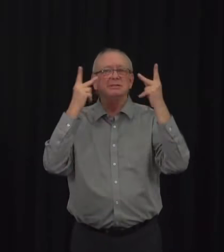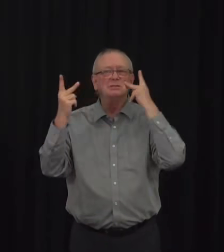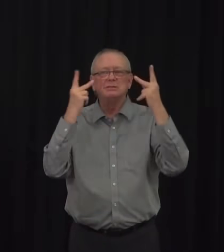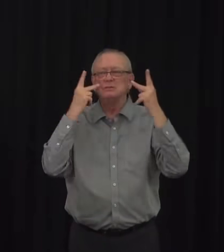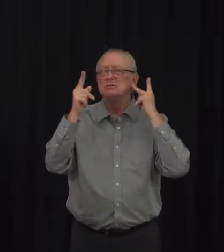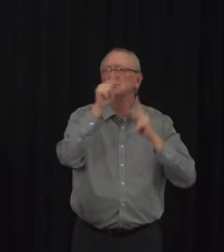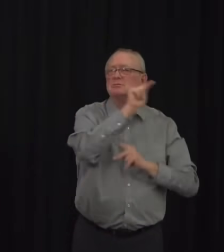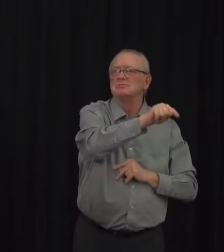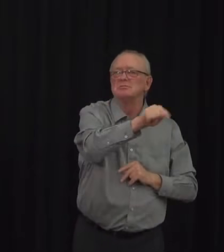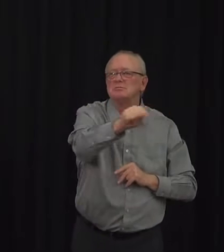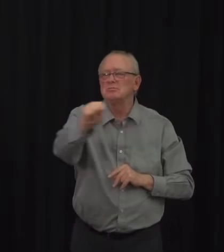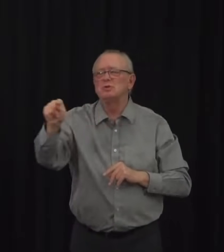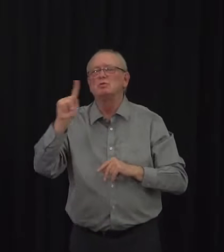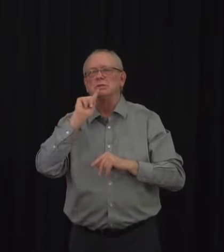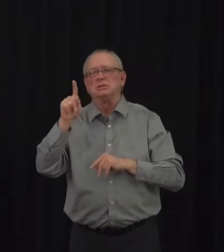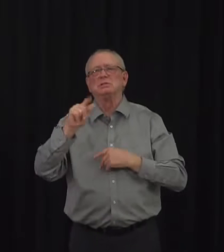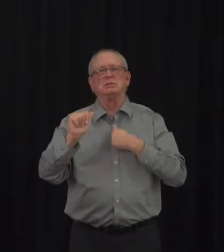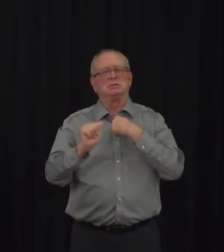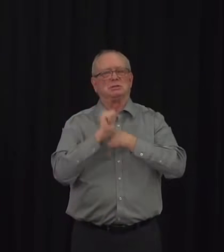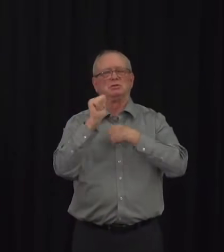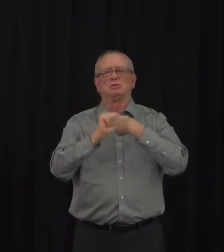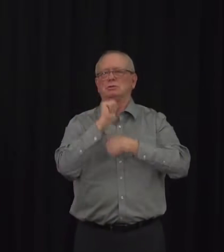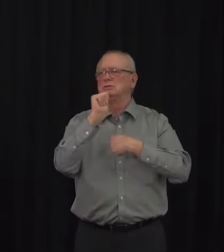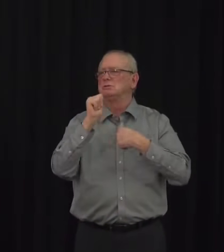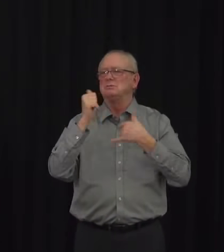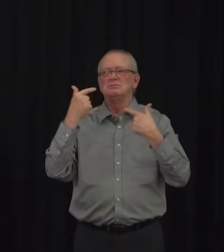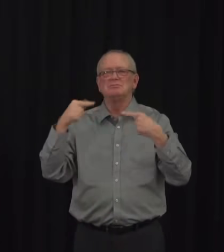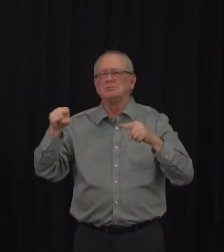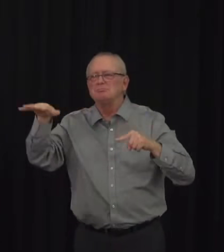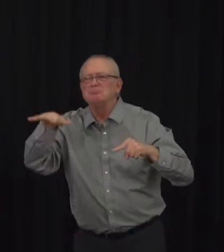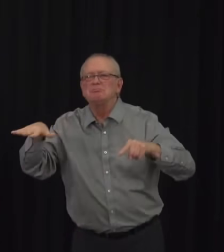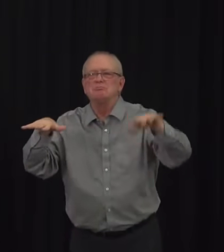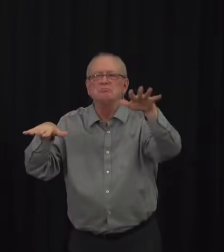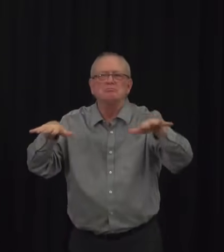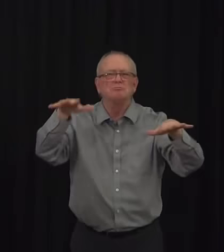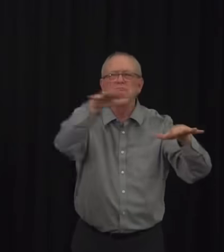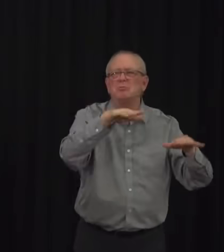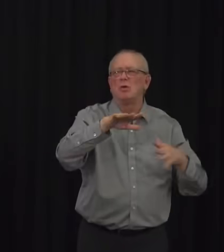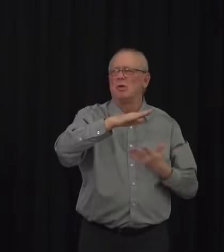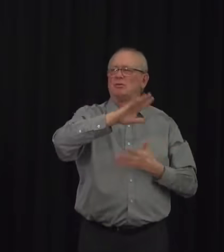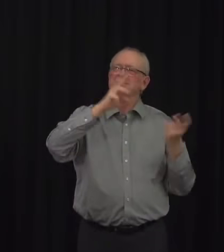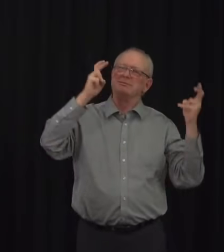settings around the world with respect to large spreading events.